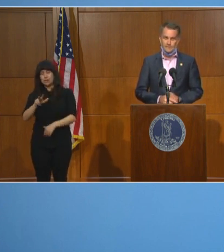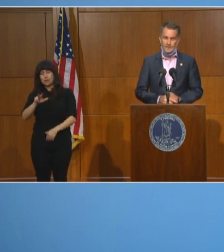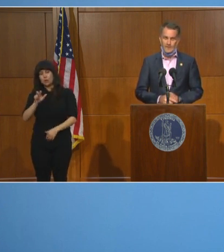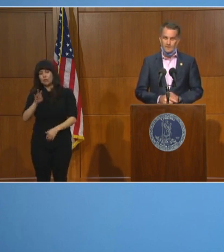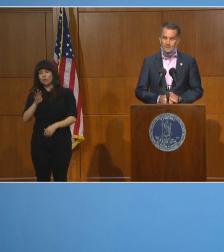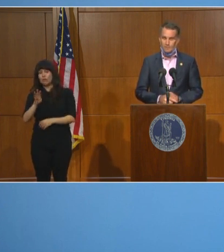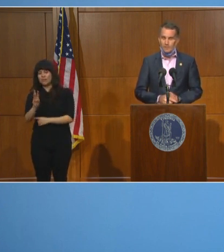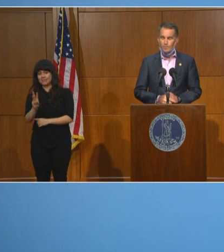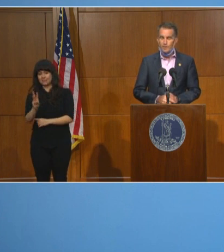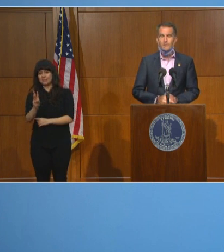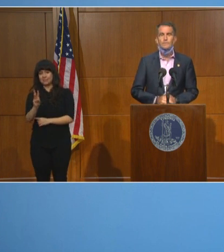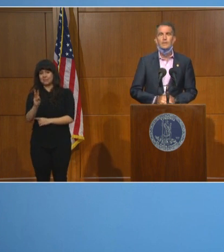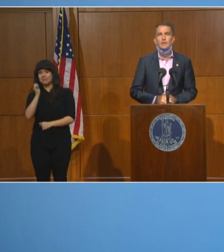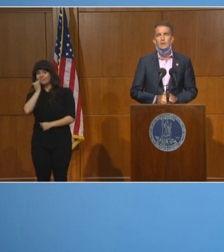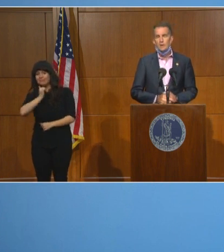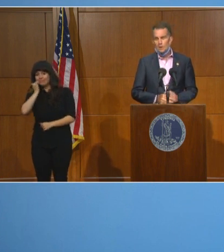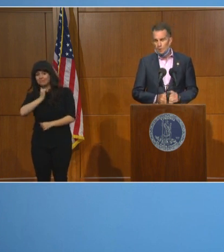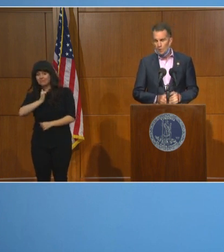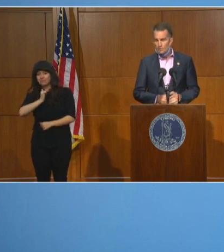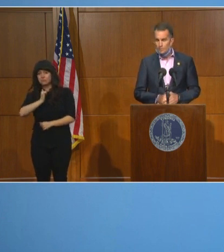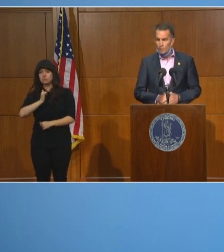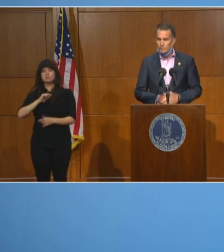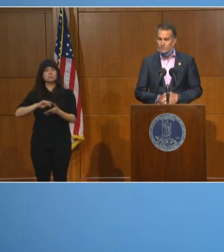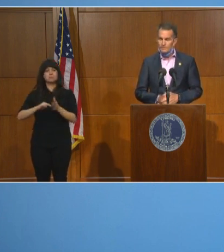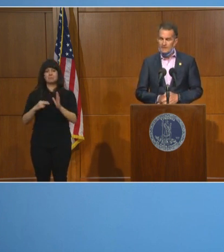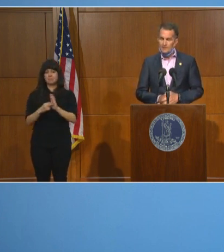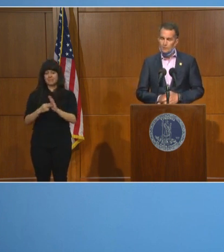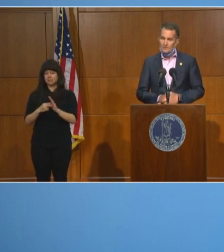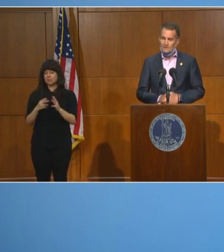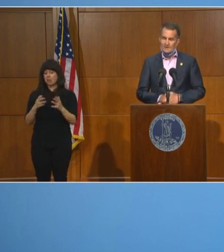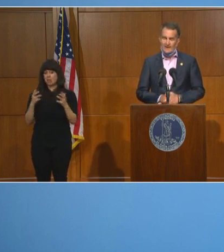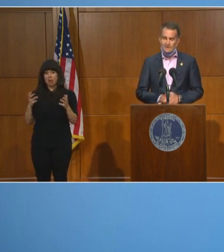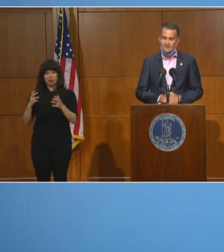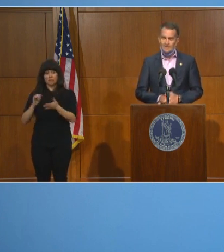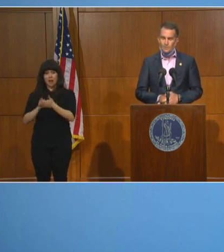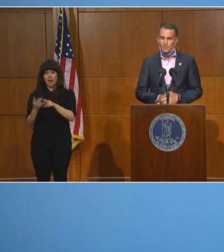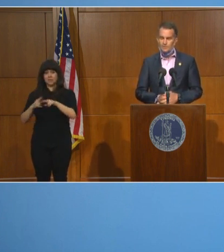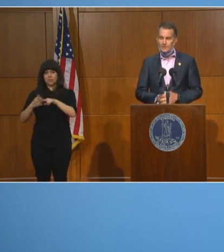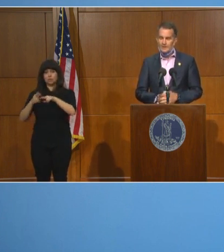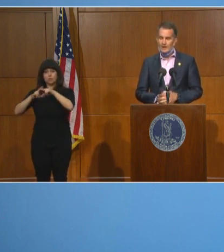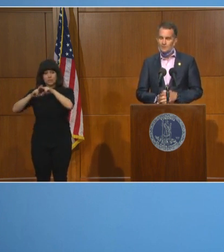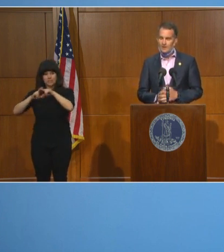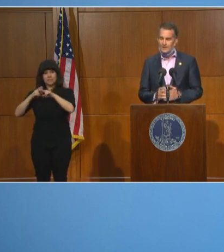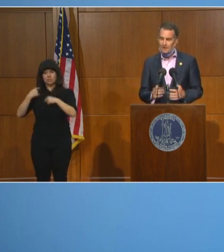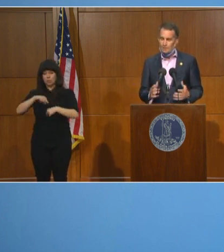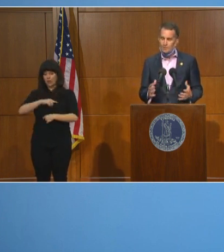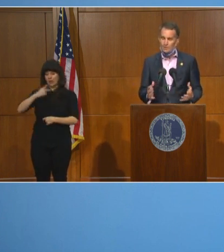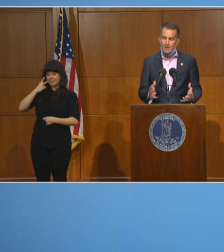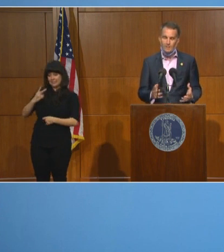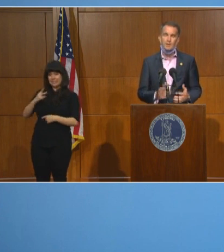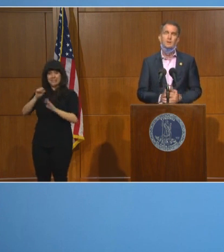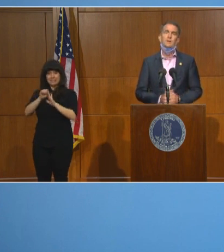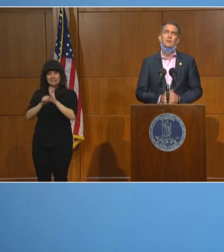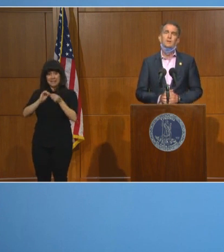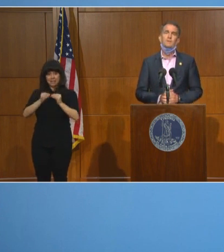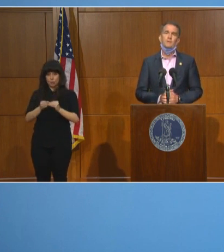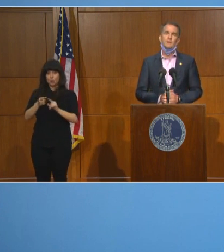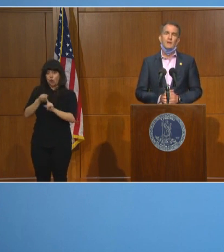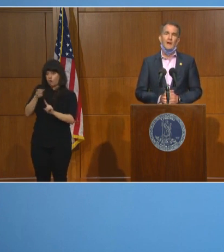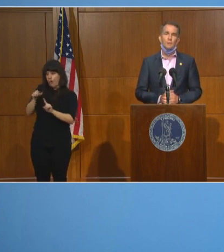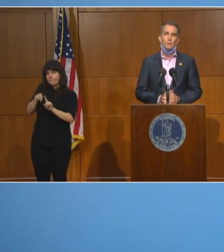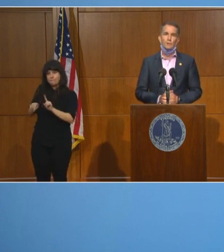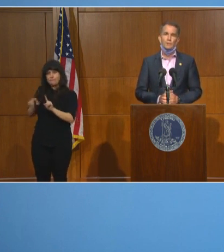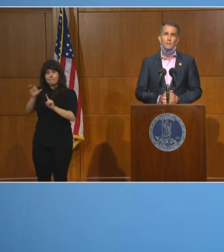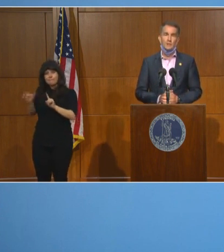346. Simply put, a large portion of the increase in cases that we're seeing in our state numbers are coming from